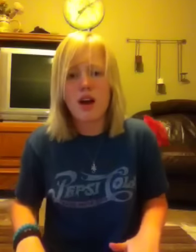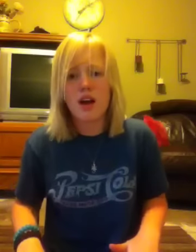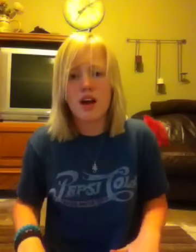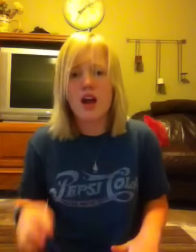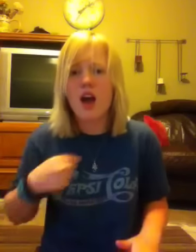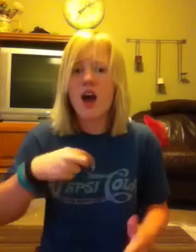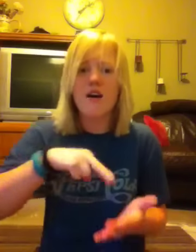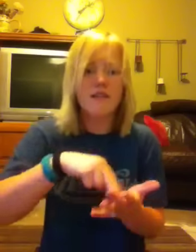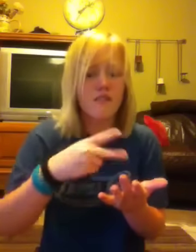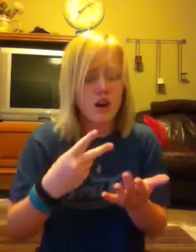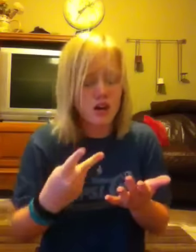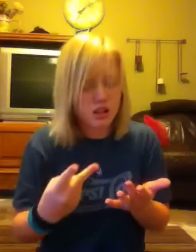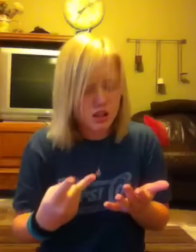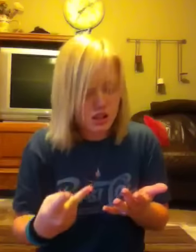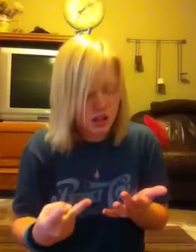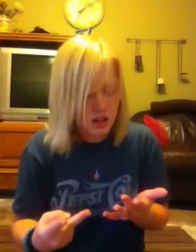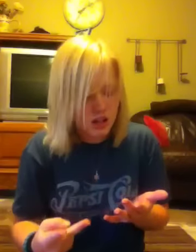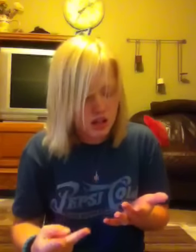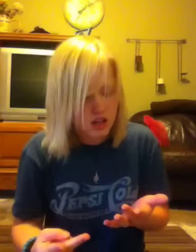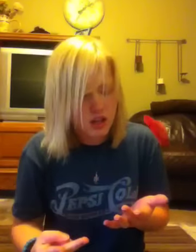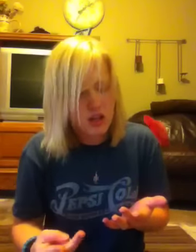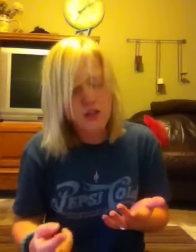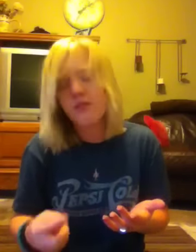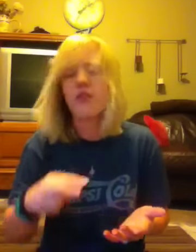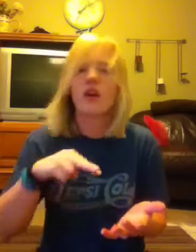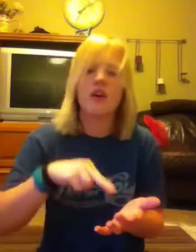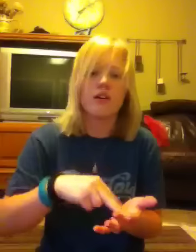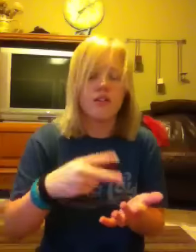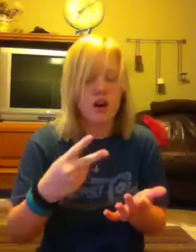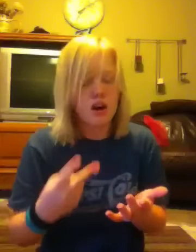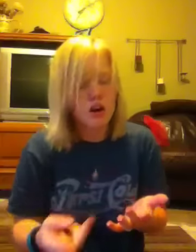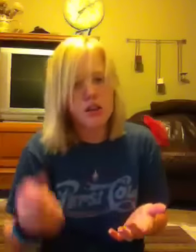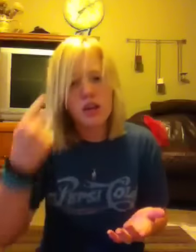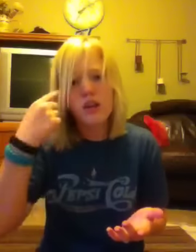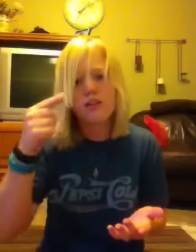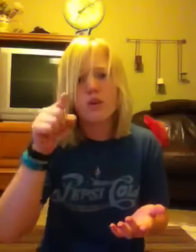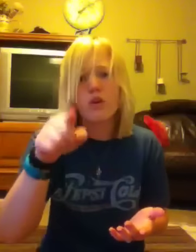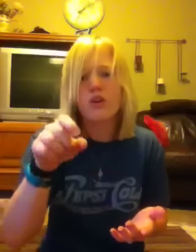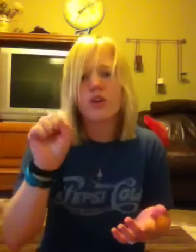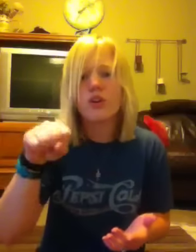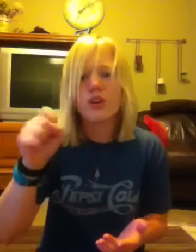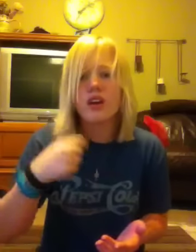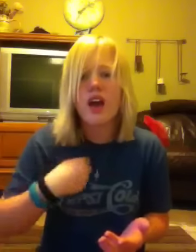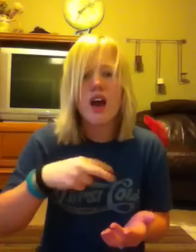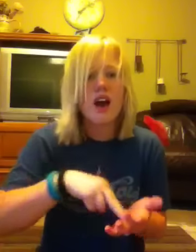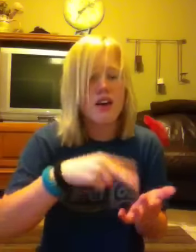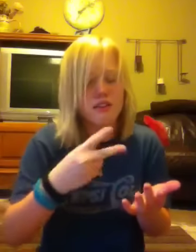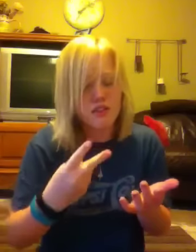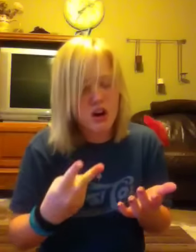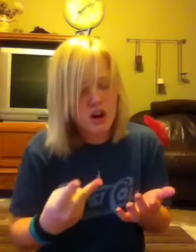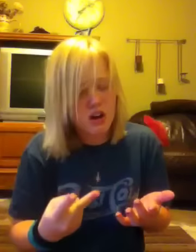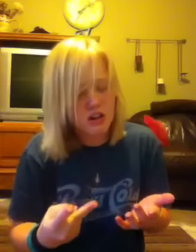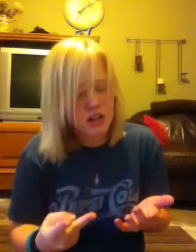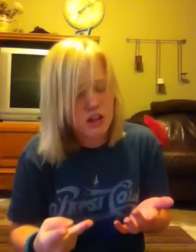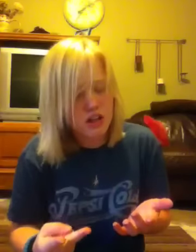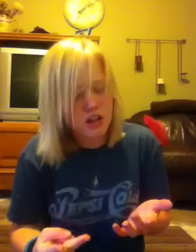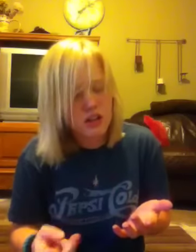I'm falling, falling for you, yeah, I'm falling, I'm